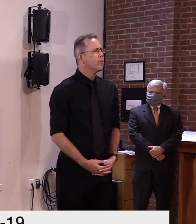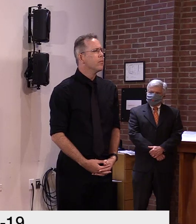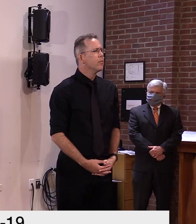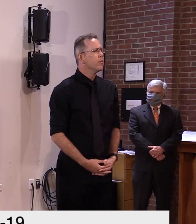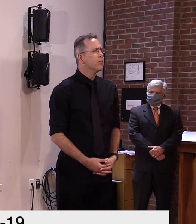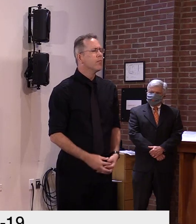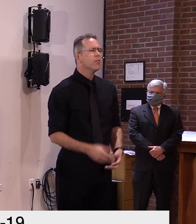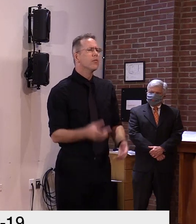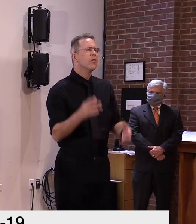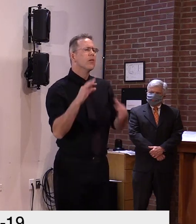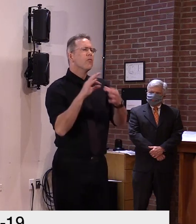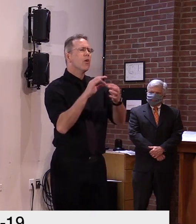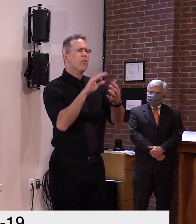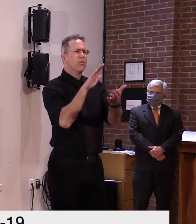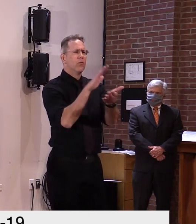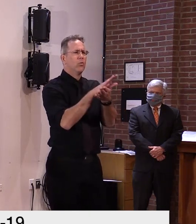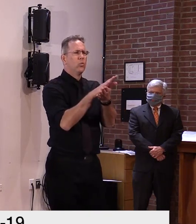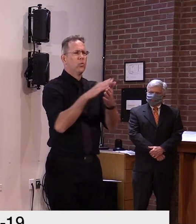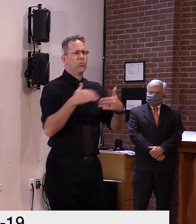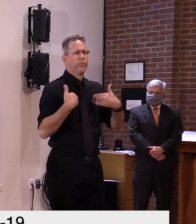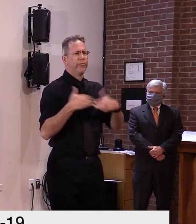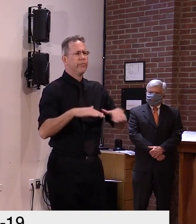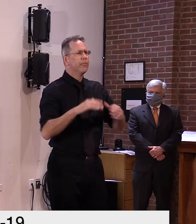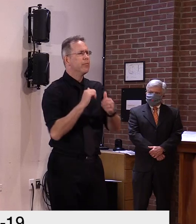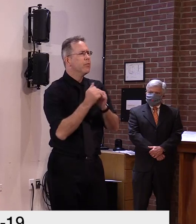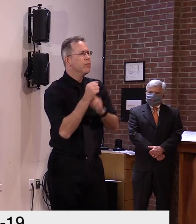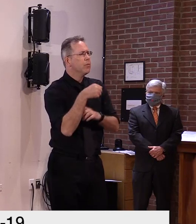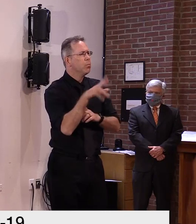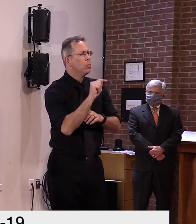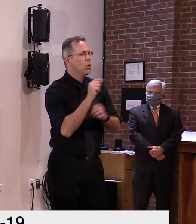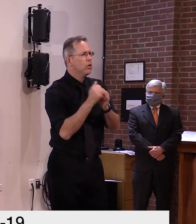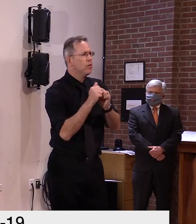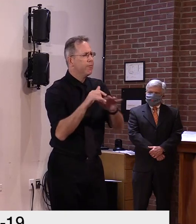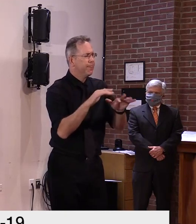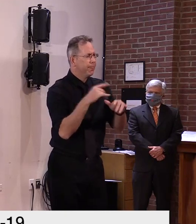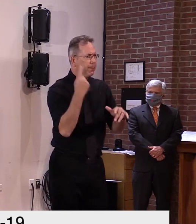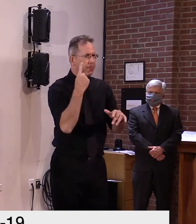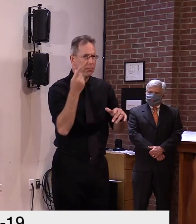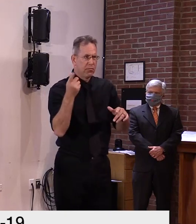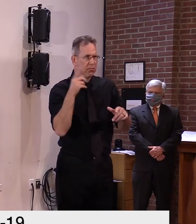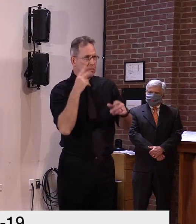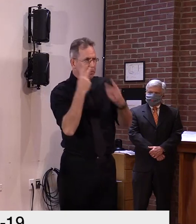think what we've done so far has precluded